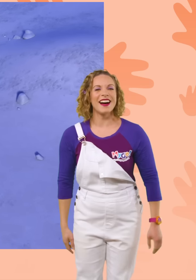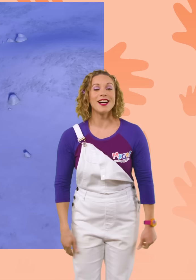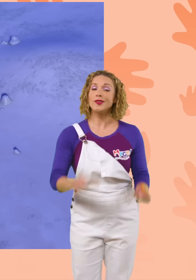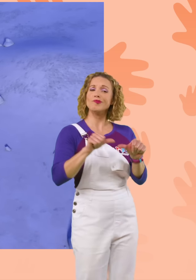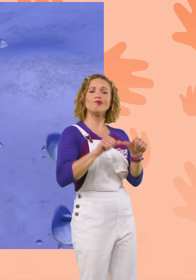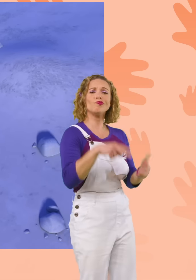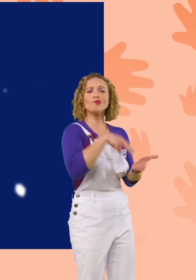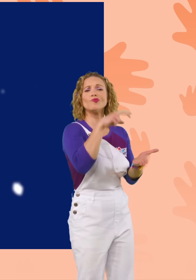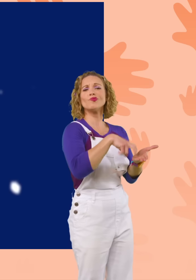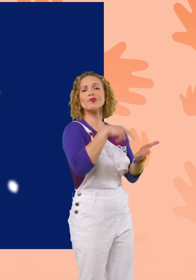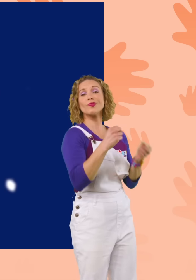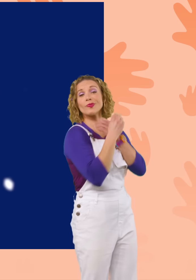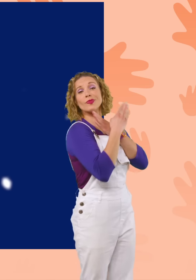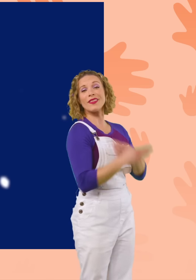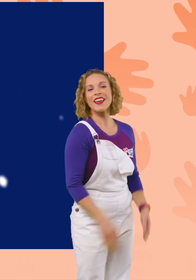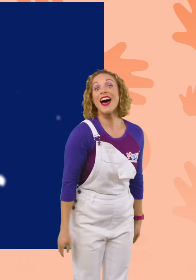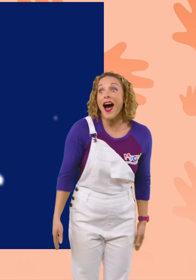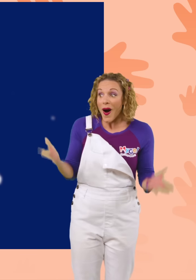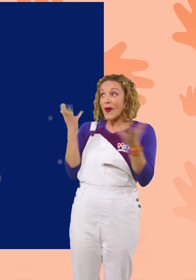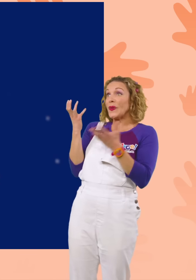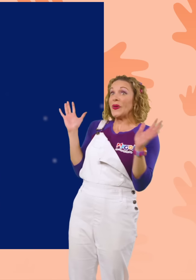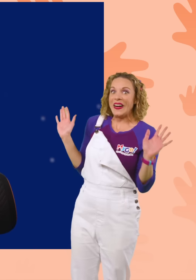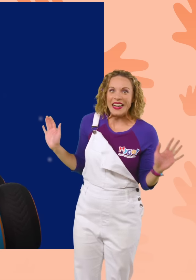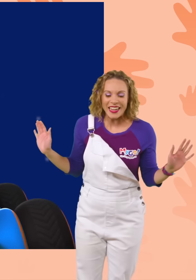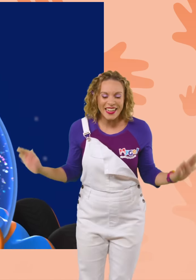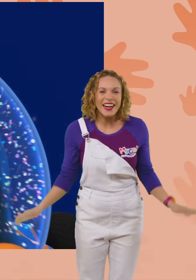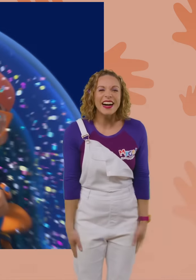Keep on bouncing, Blippi. Whoa.